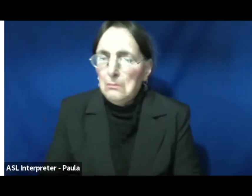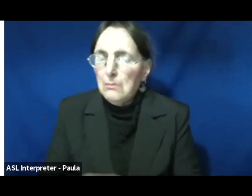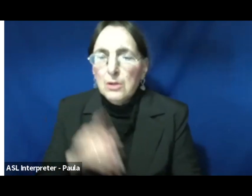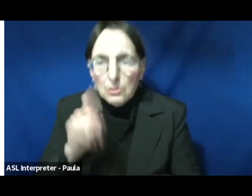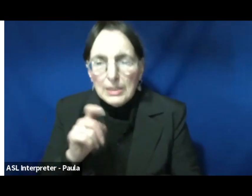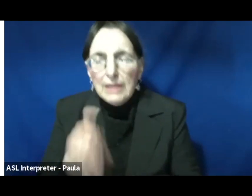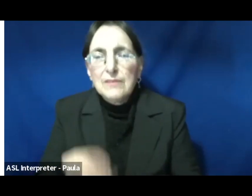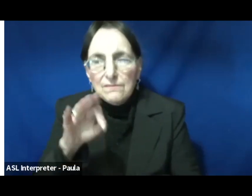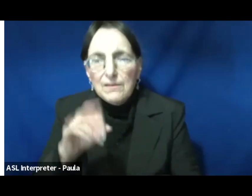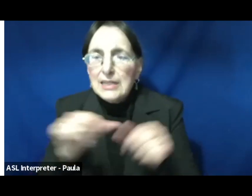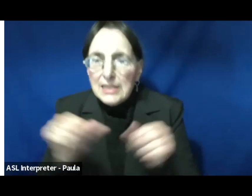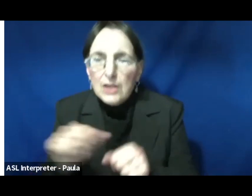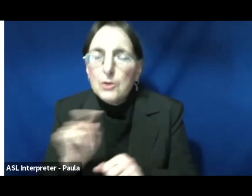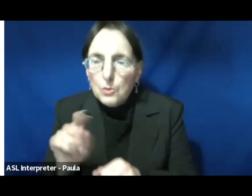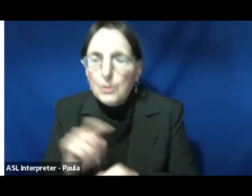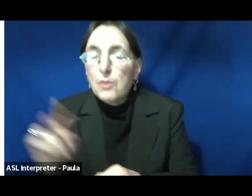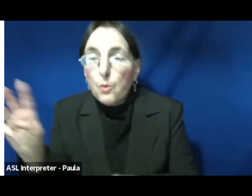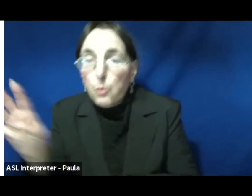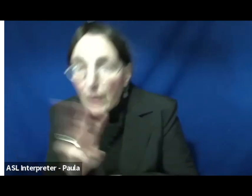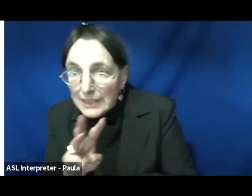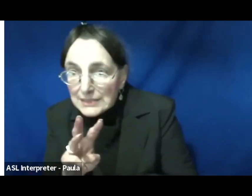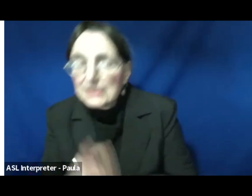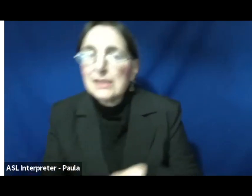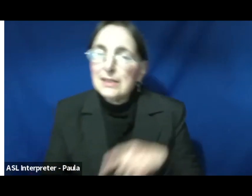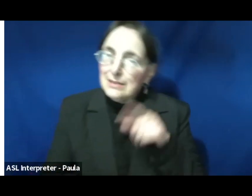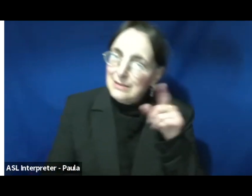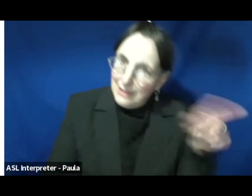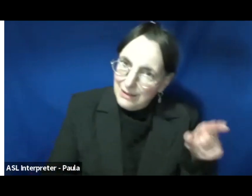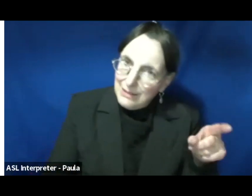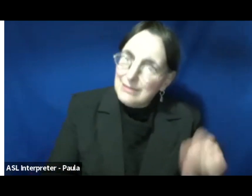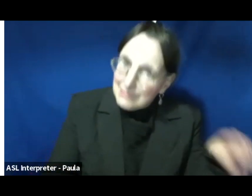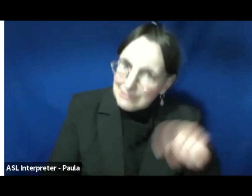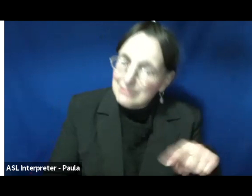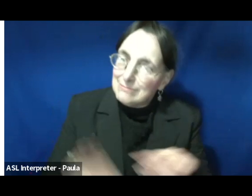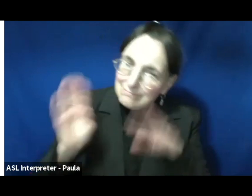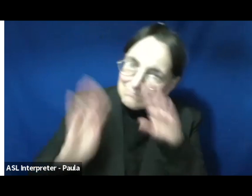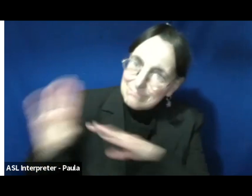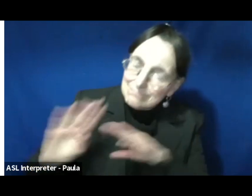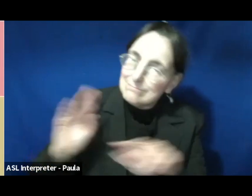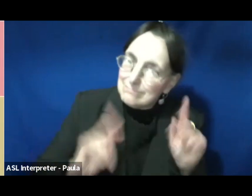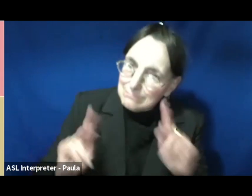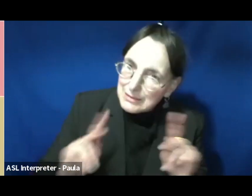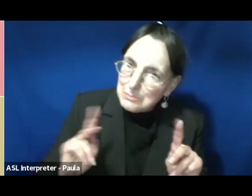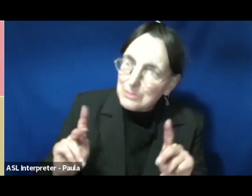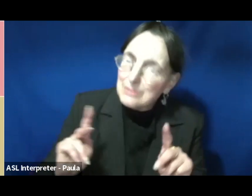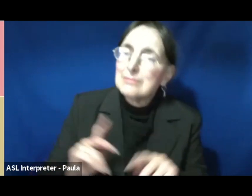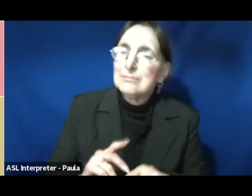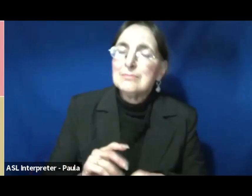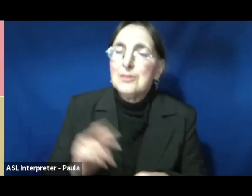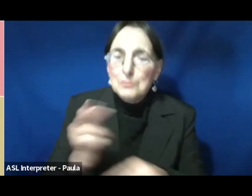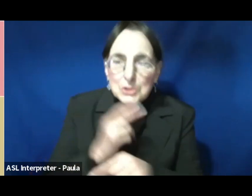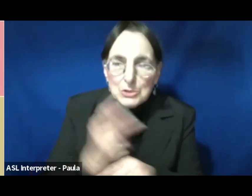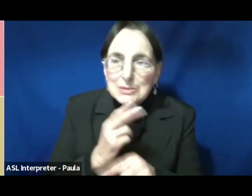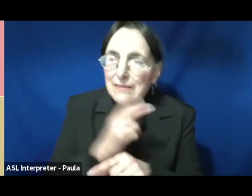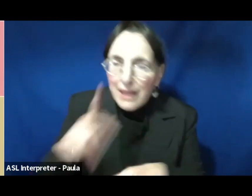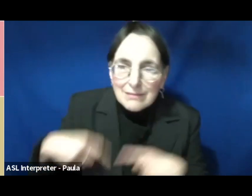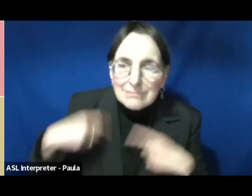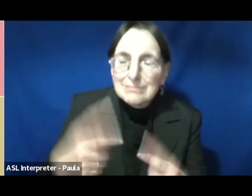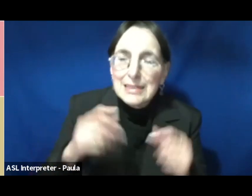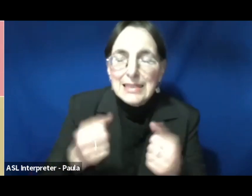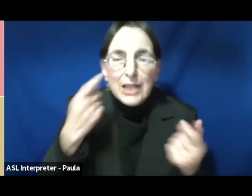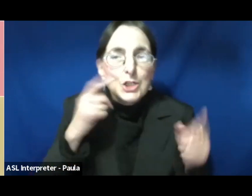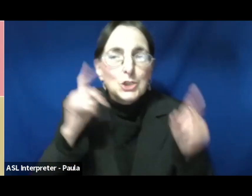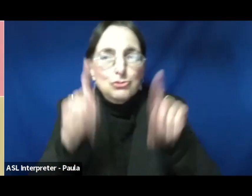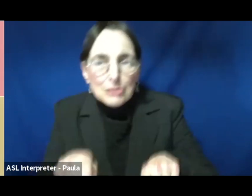an area where we can agree. And so with all of this, I wanted to put together a kind of a summary of where